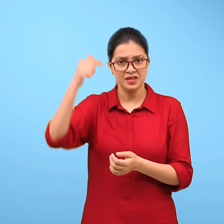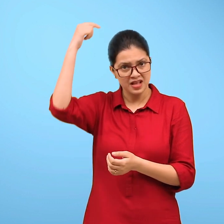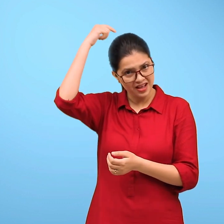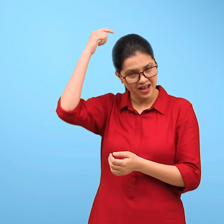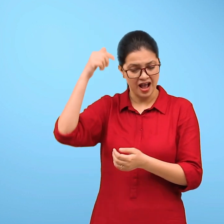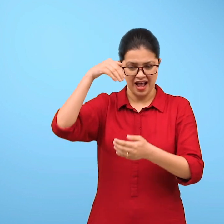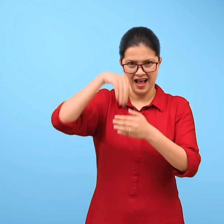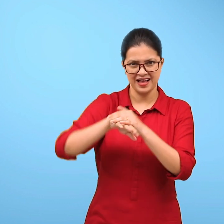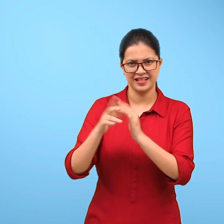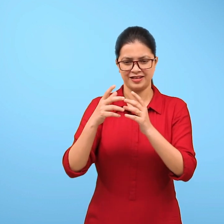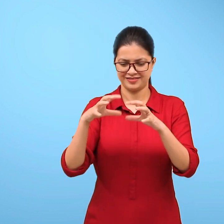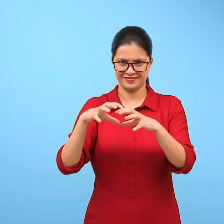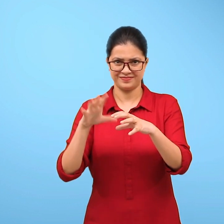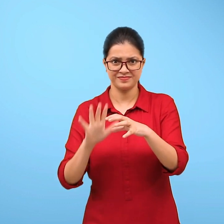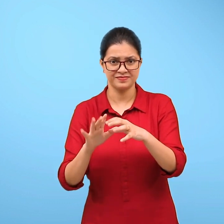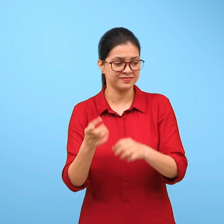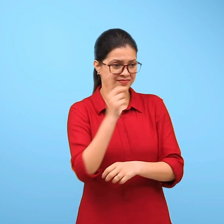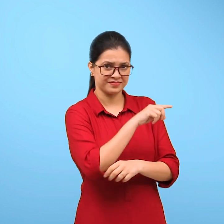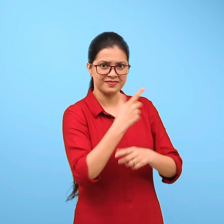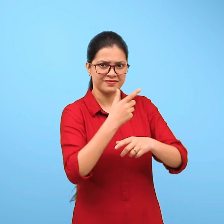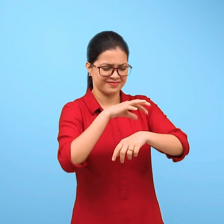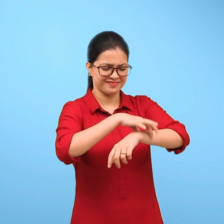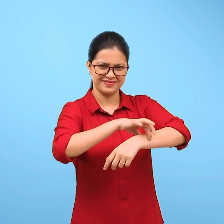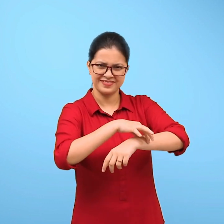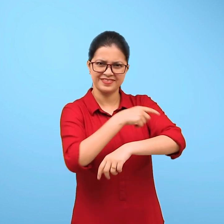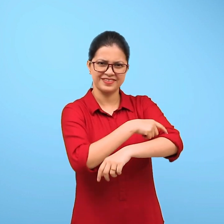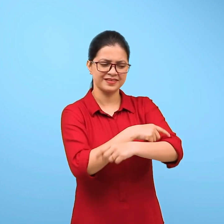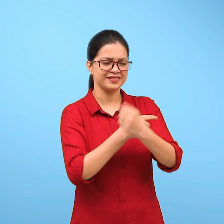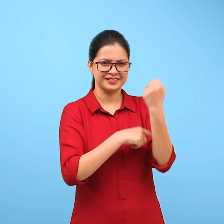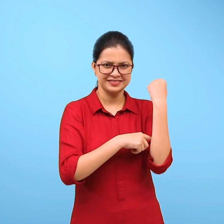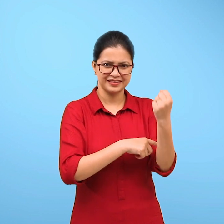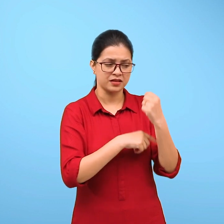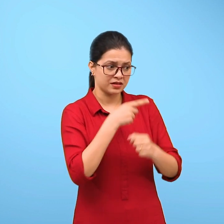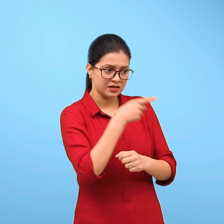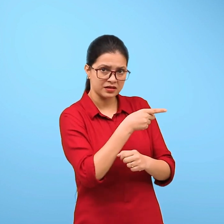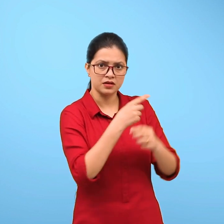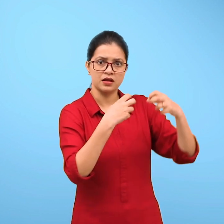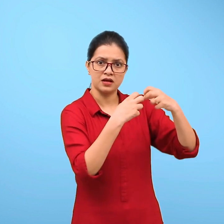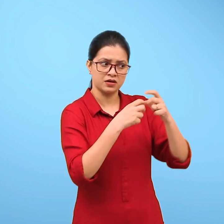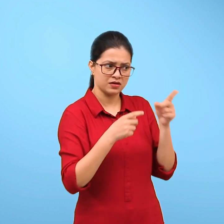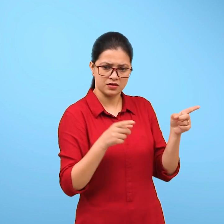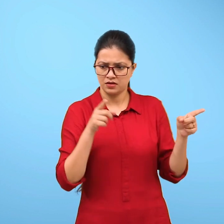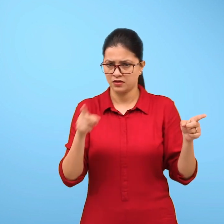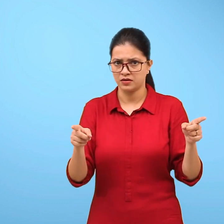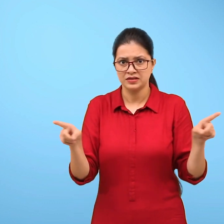Some joints between bones in our head are different from those we have discussed so far.